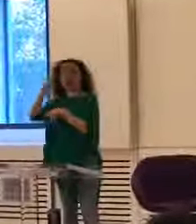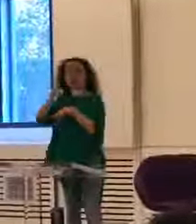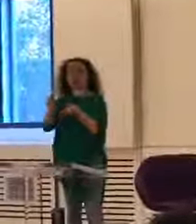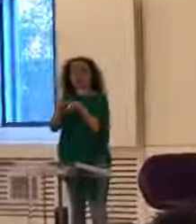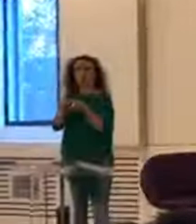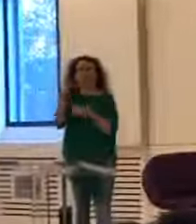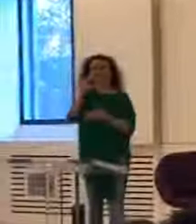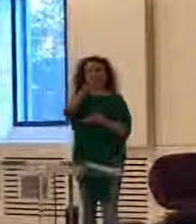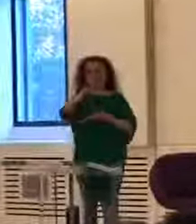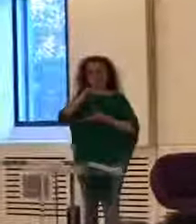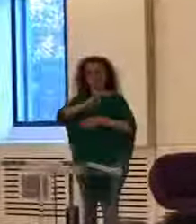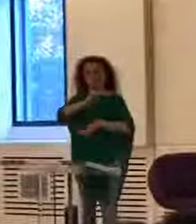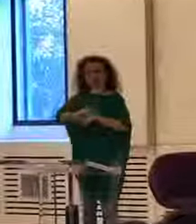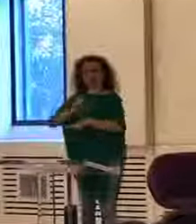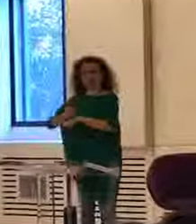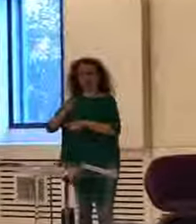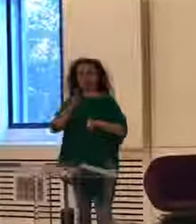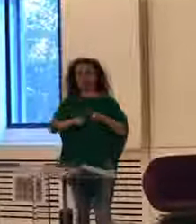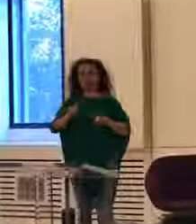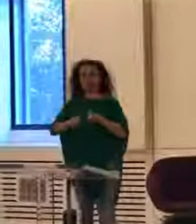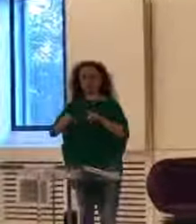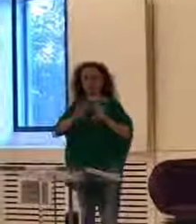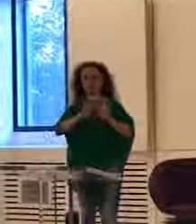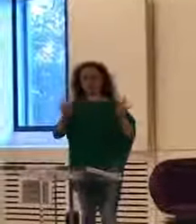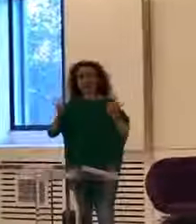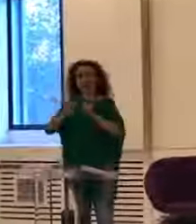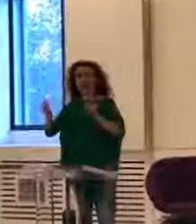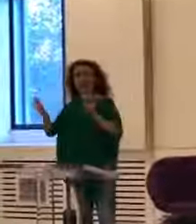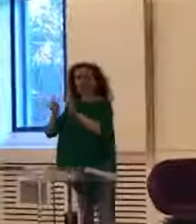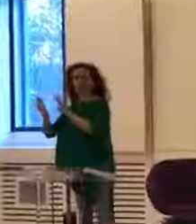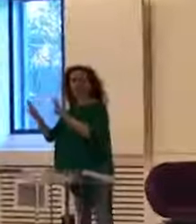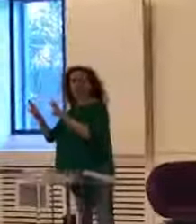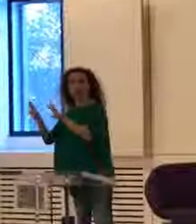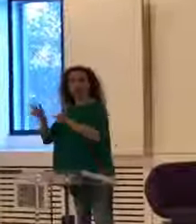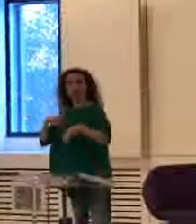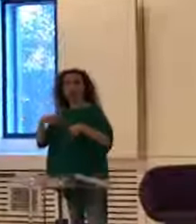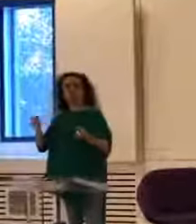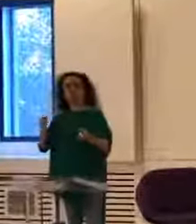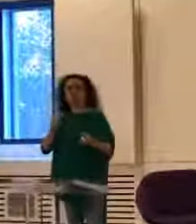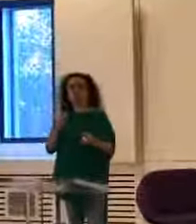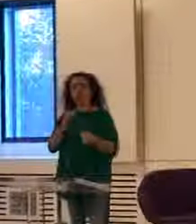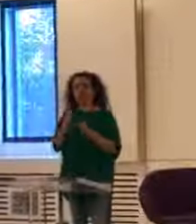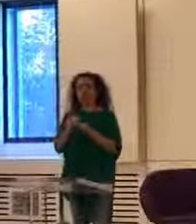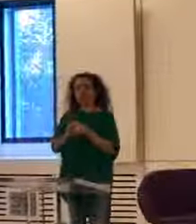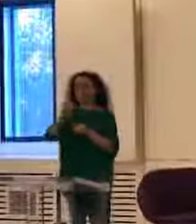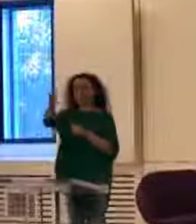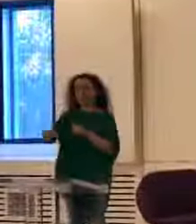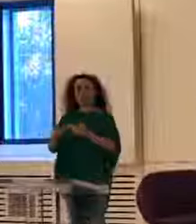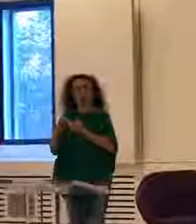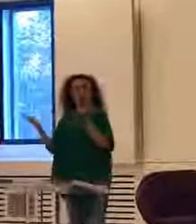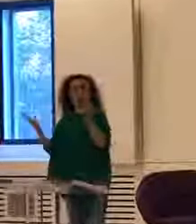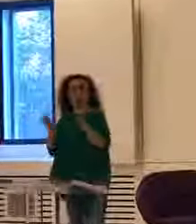Wellcome Trust for the funding and to set up different panels of discussions. We've had